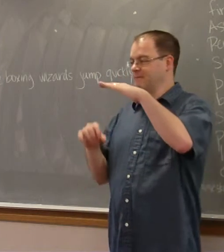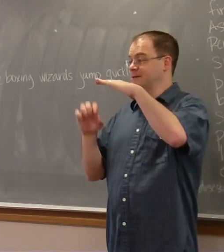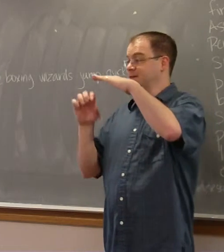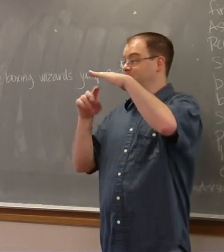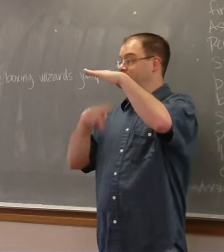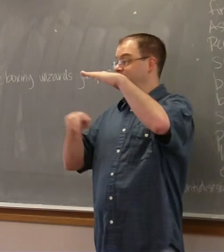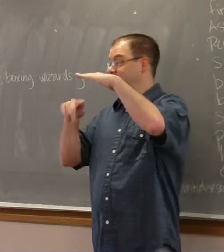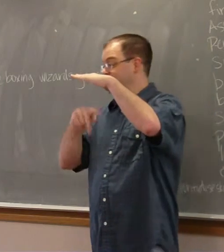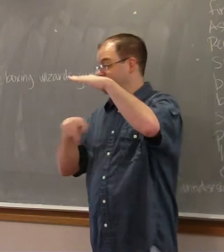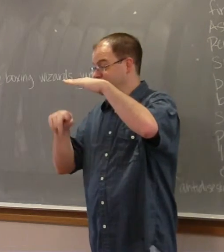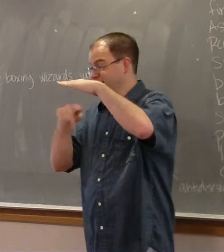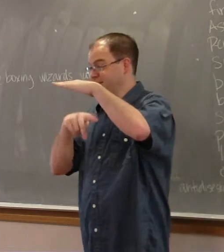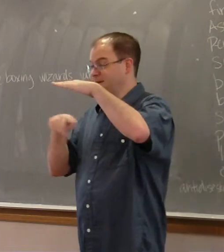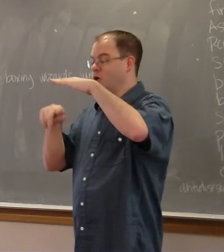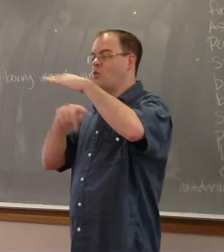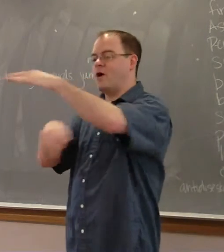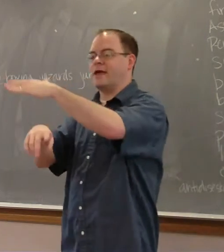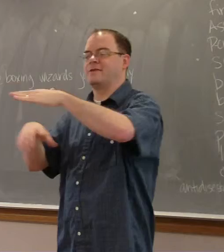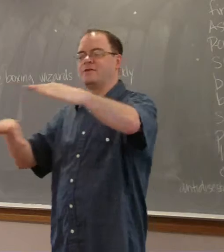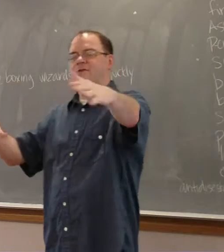If this is primary, well, okay.